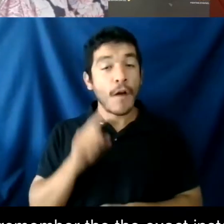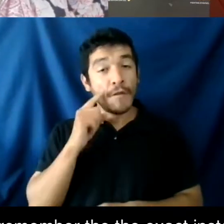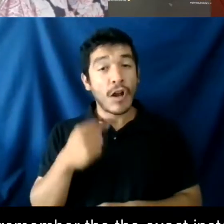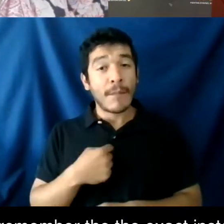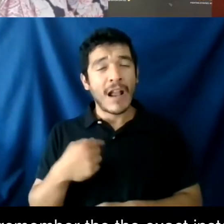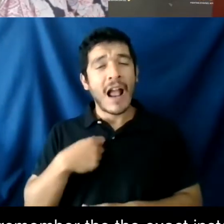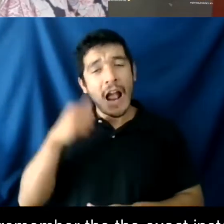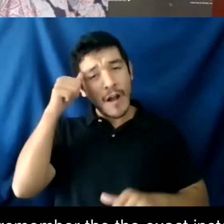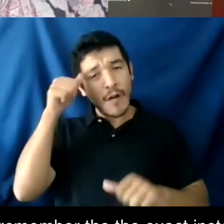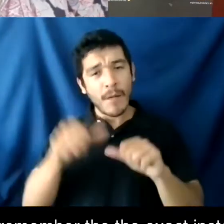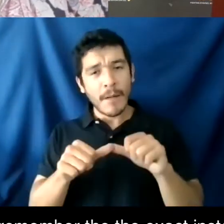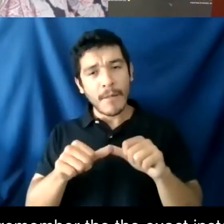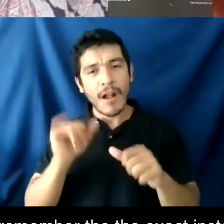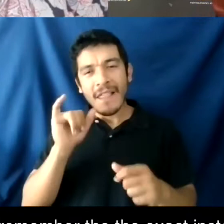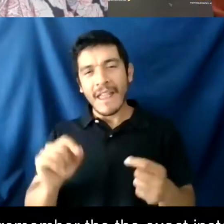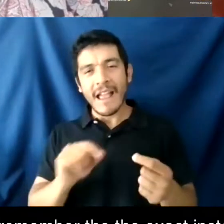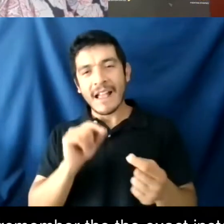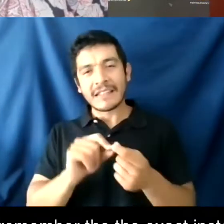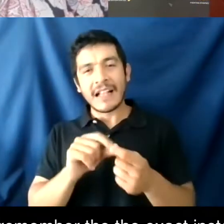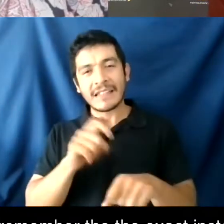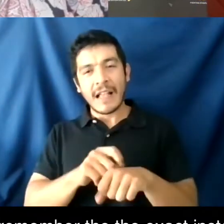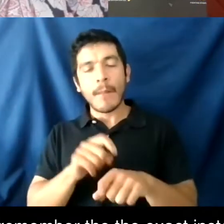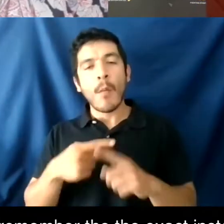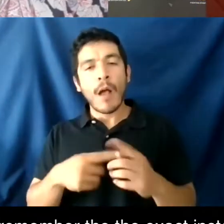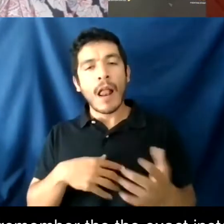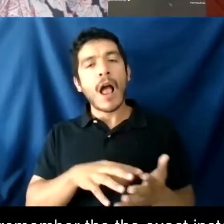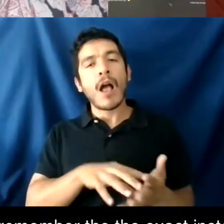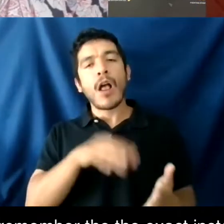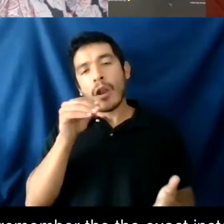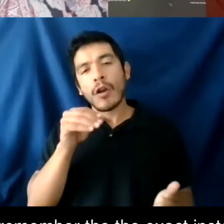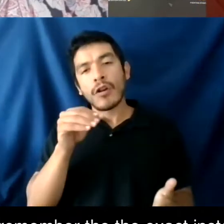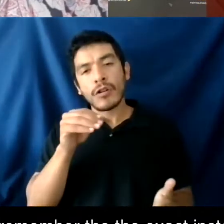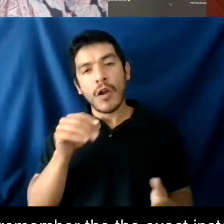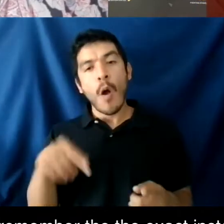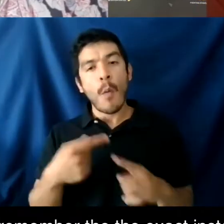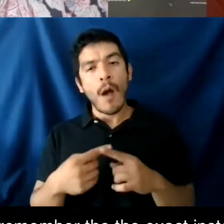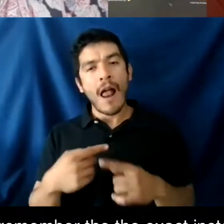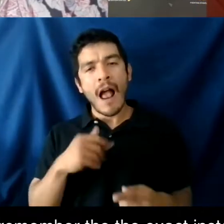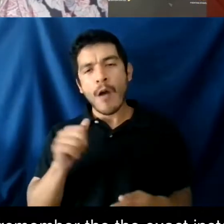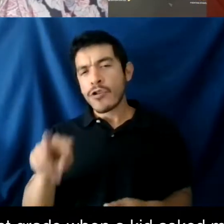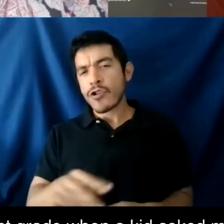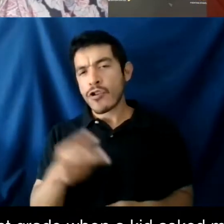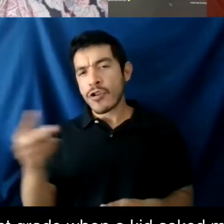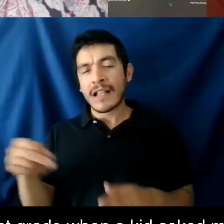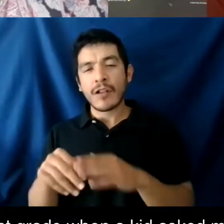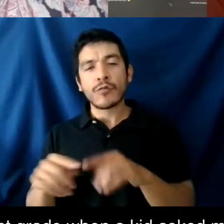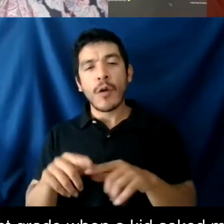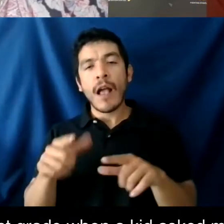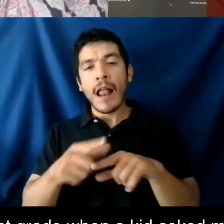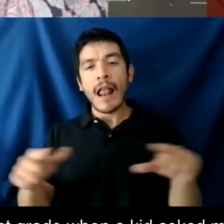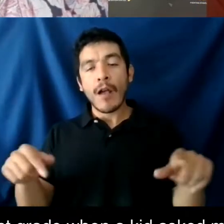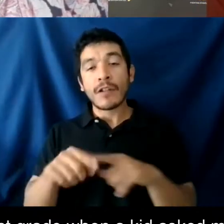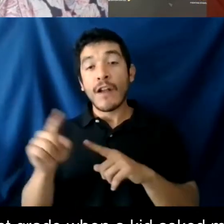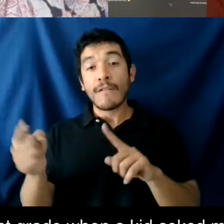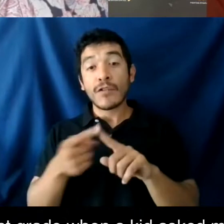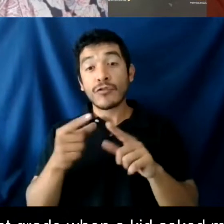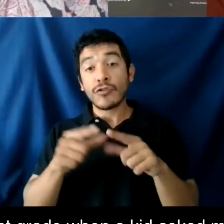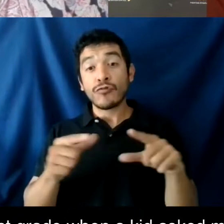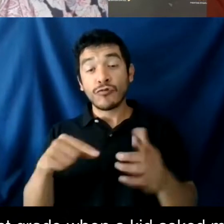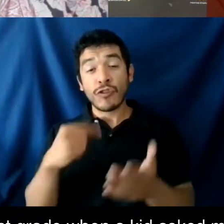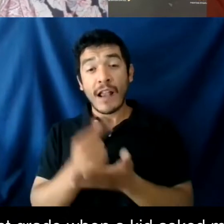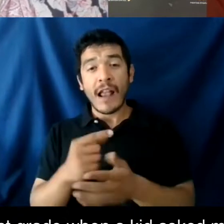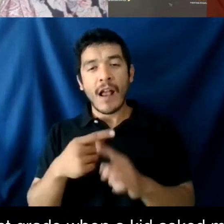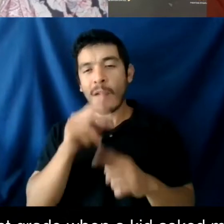I remember the exact instance that I learned when I was switching into a language was in first grade when a